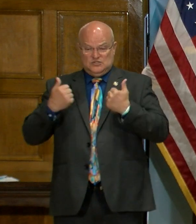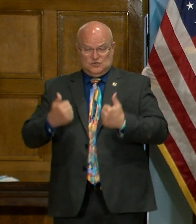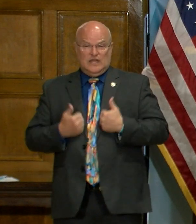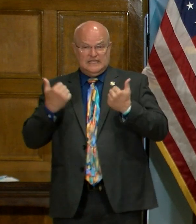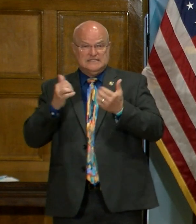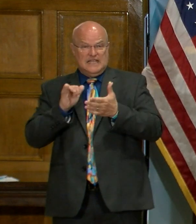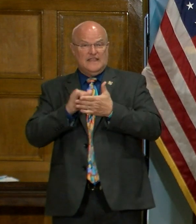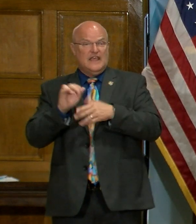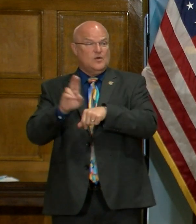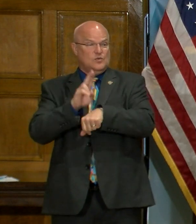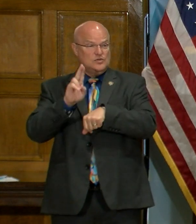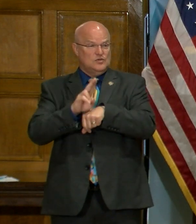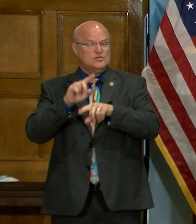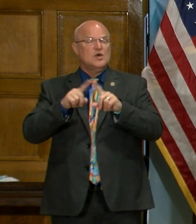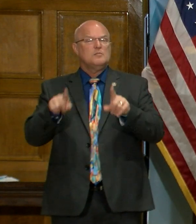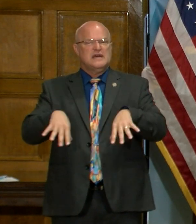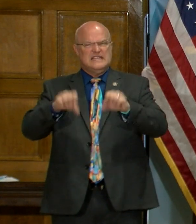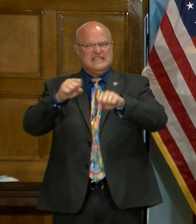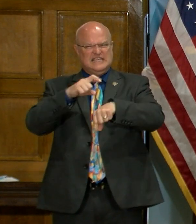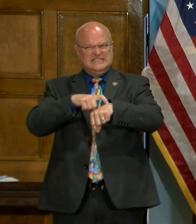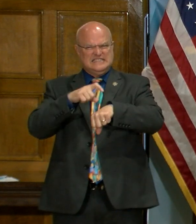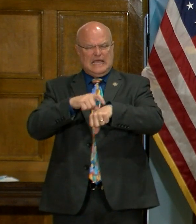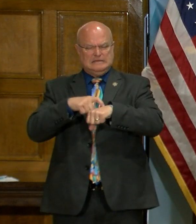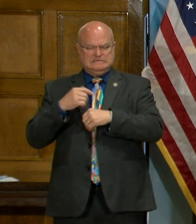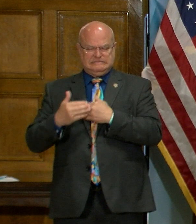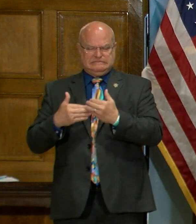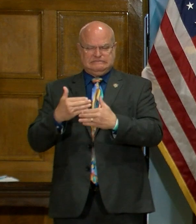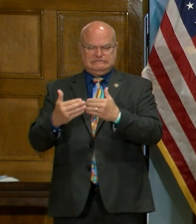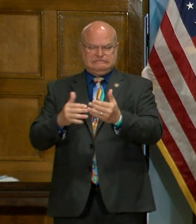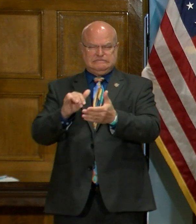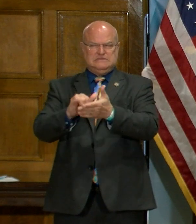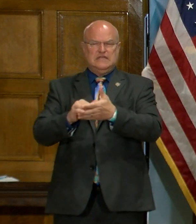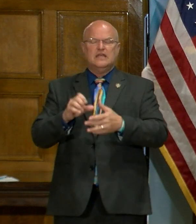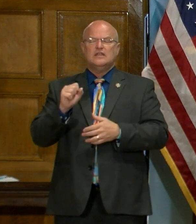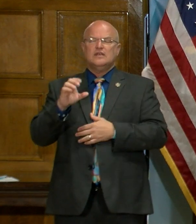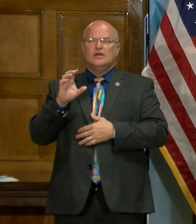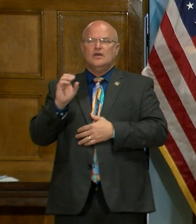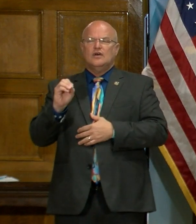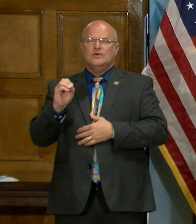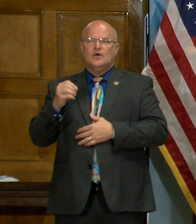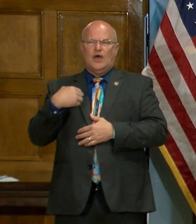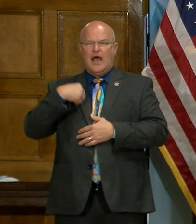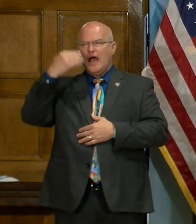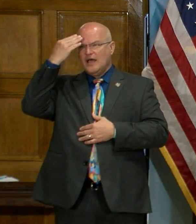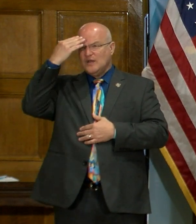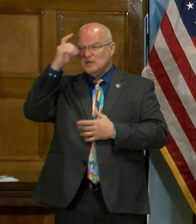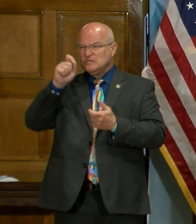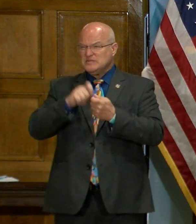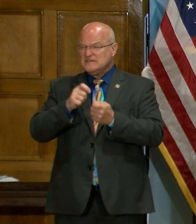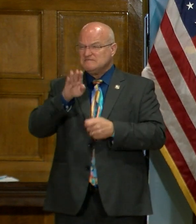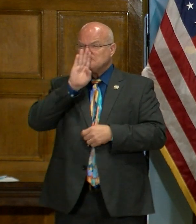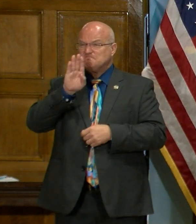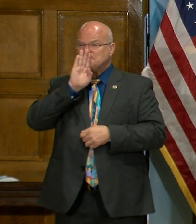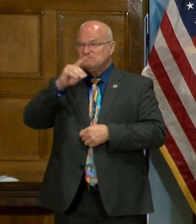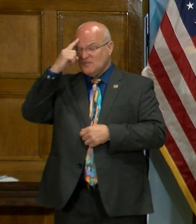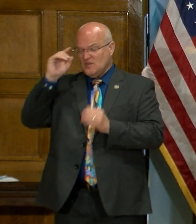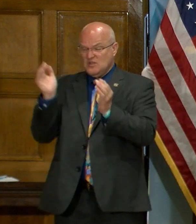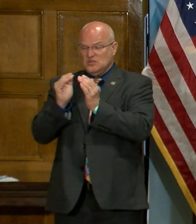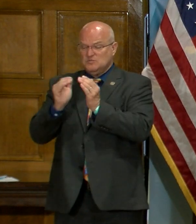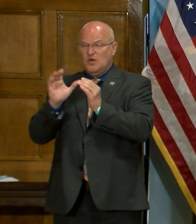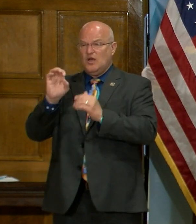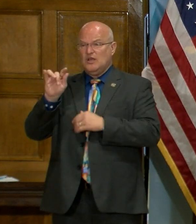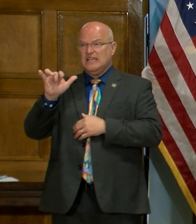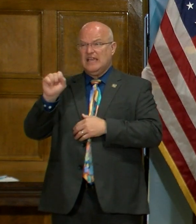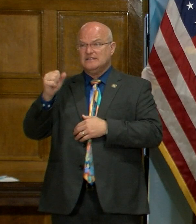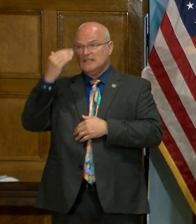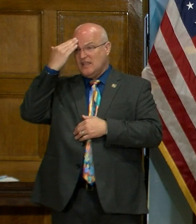addresses that we use, but it takes a little bit of time on that. And so I know it's particularly frustrating for the smaller counties